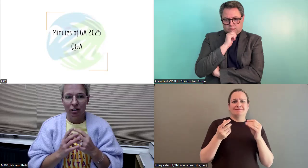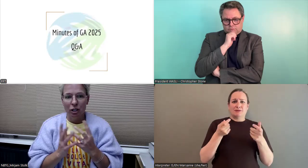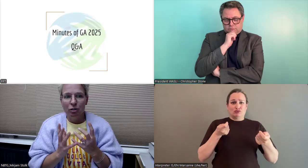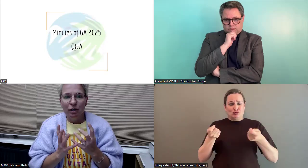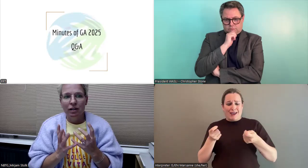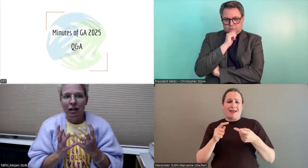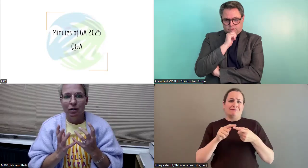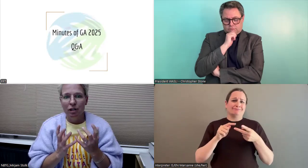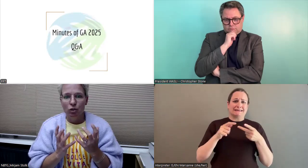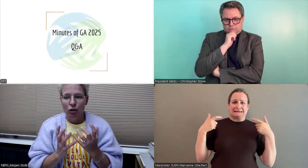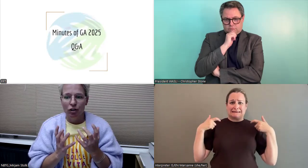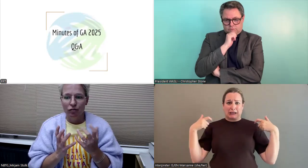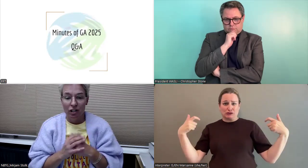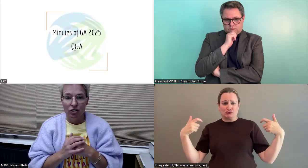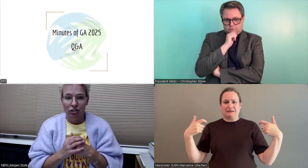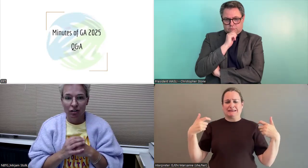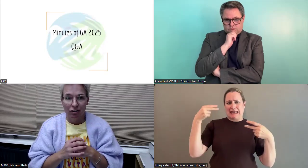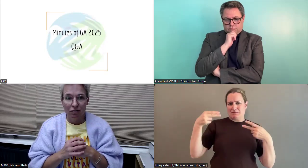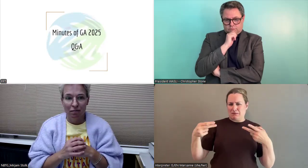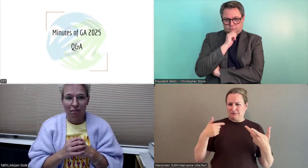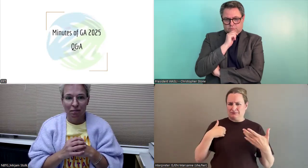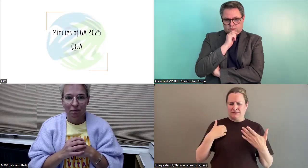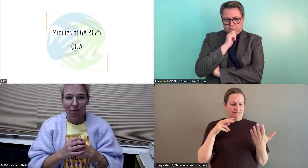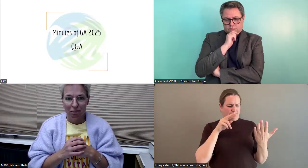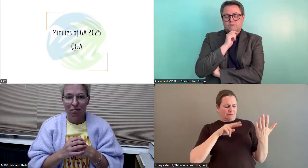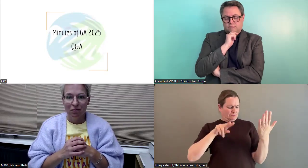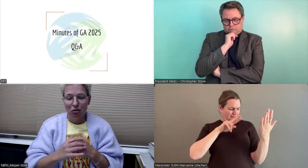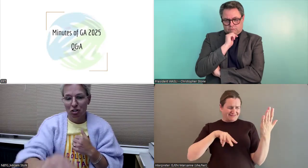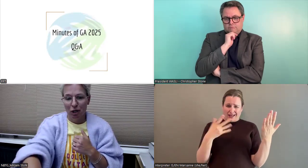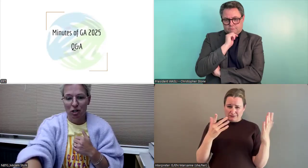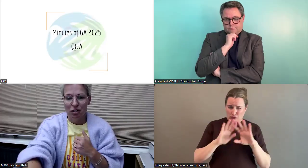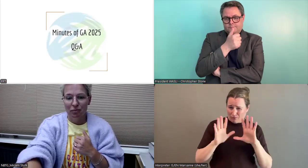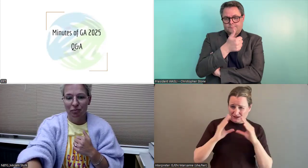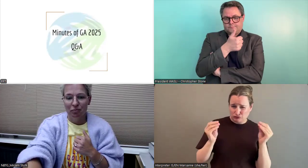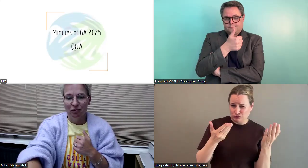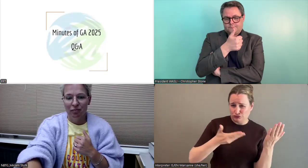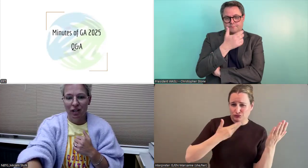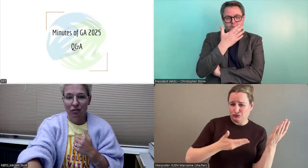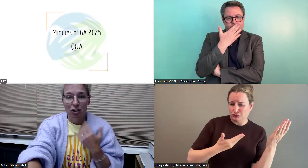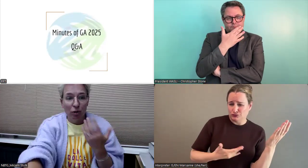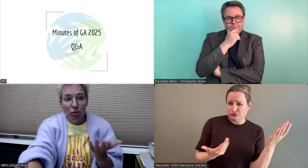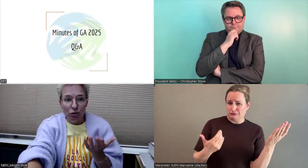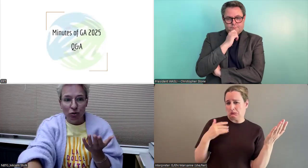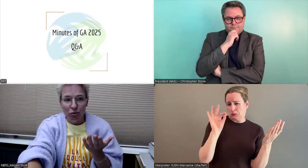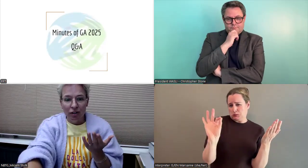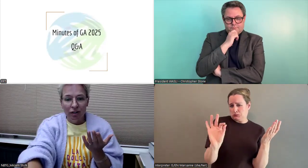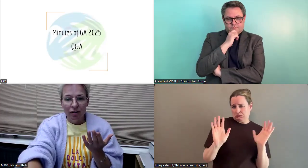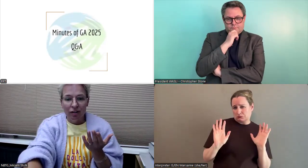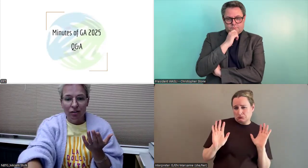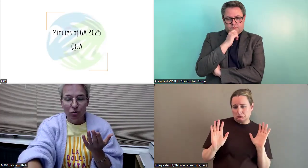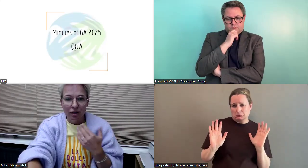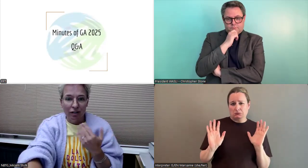it seemed a bit like the minutes were not finished yet. That's my question. And if that's possible